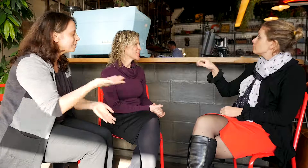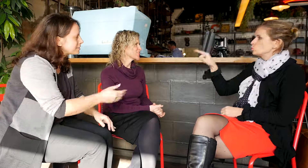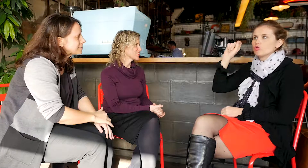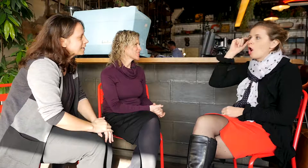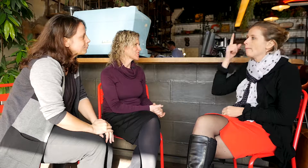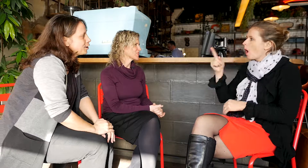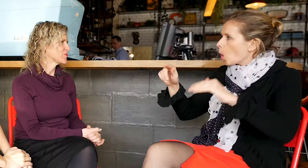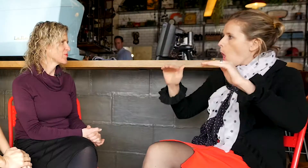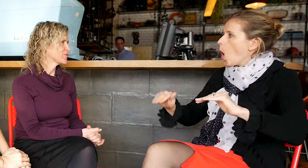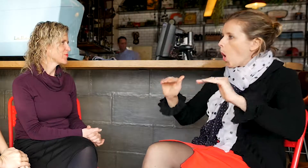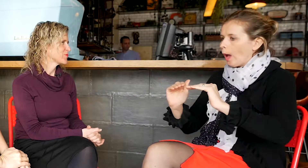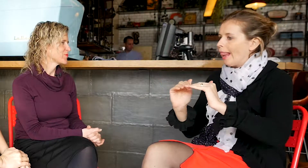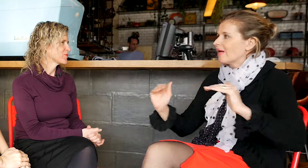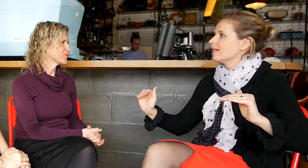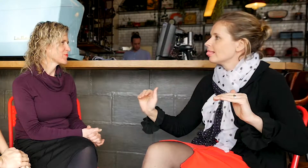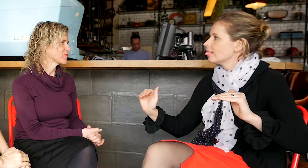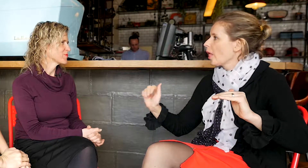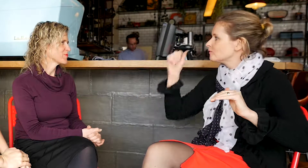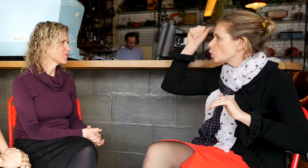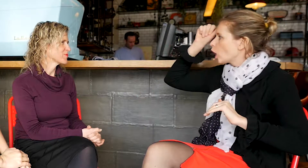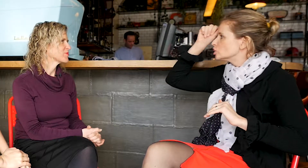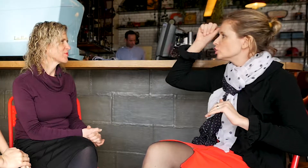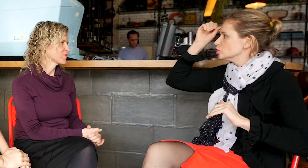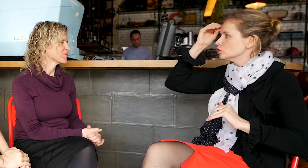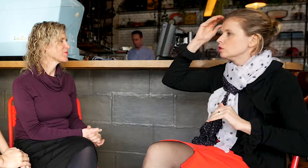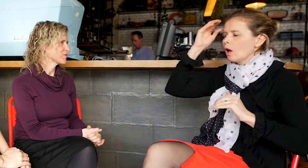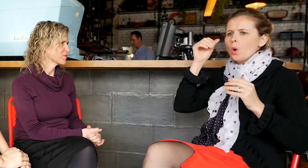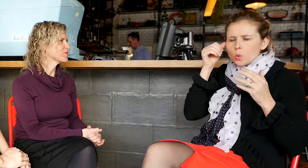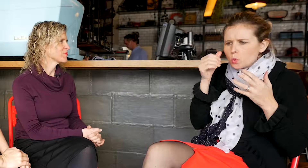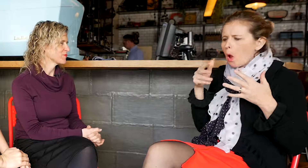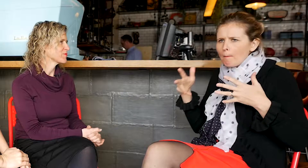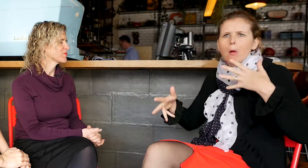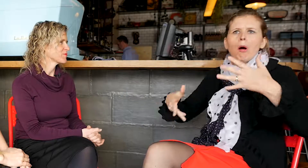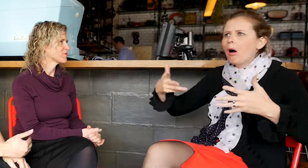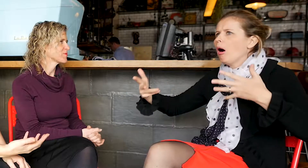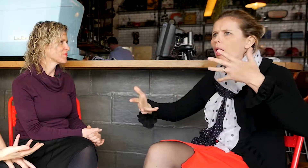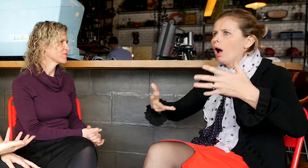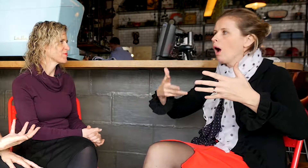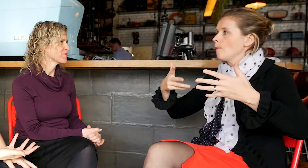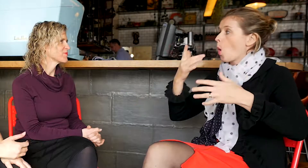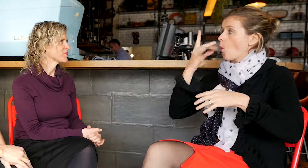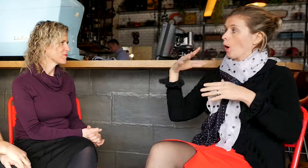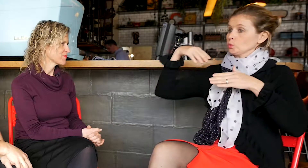that's exactly right. You just don't realise it, but it's just, it's on a much lower level. But if you had that awareness around